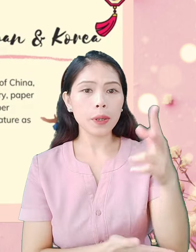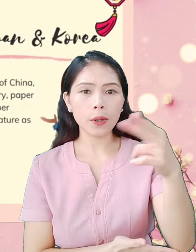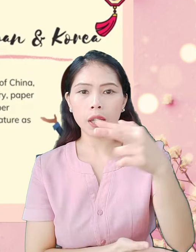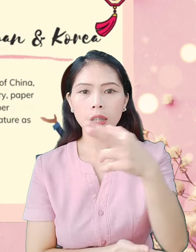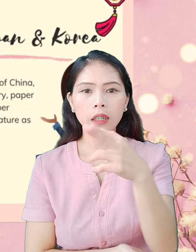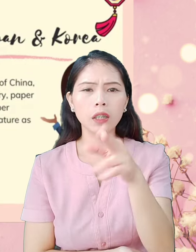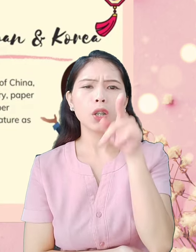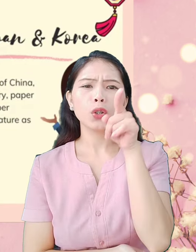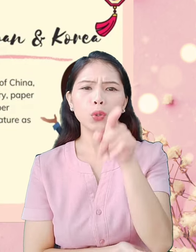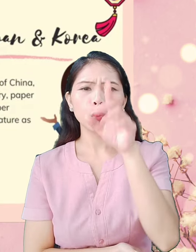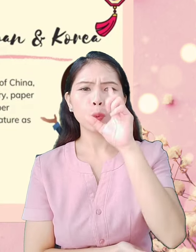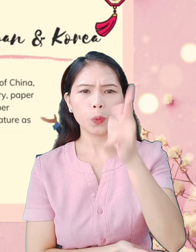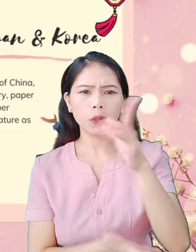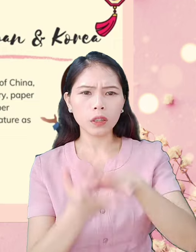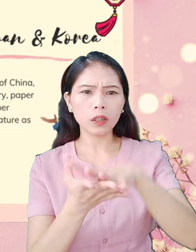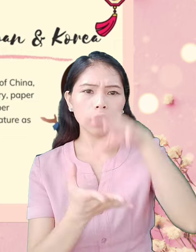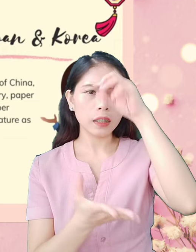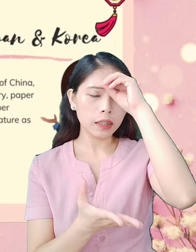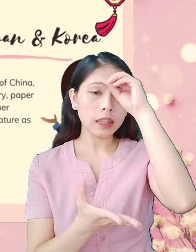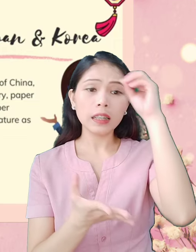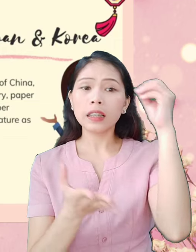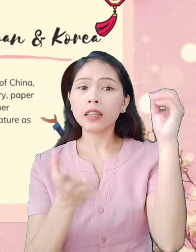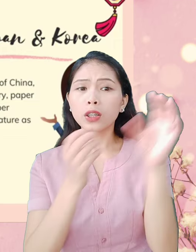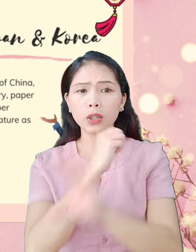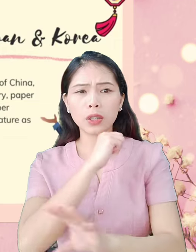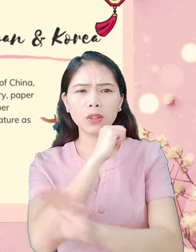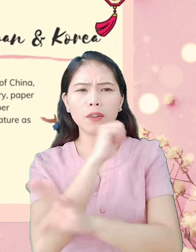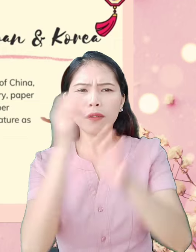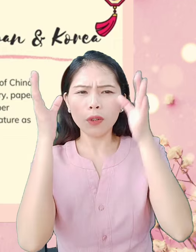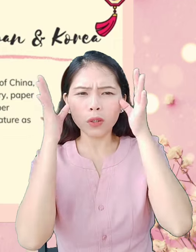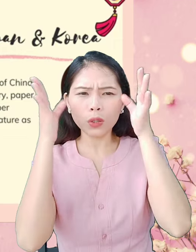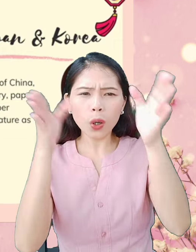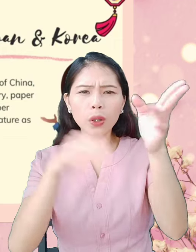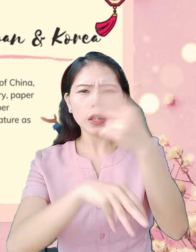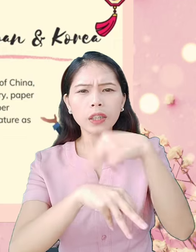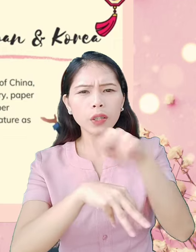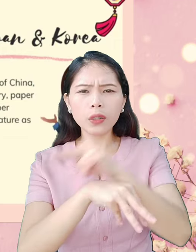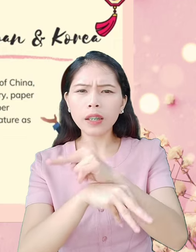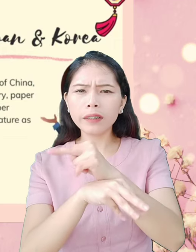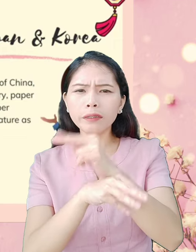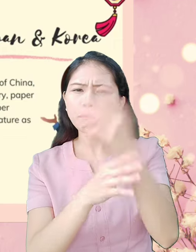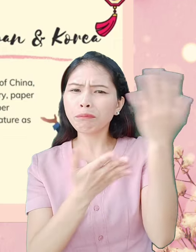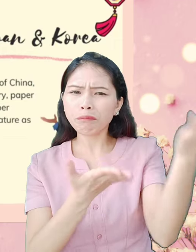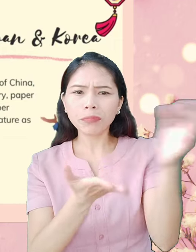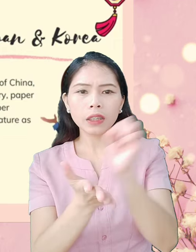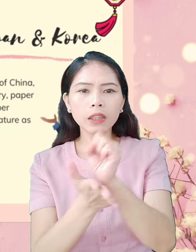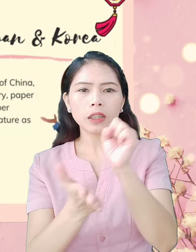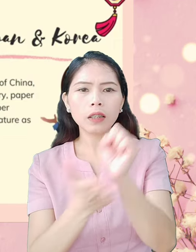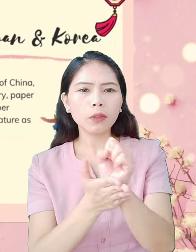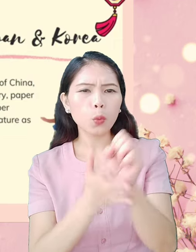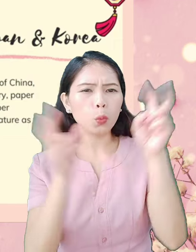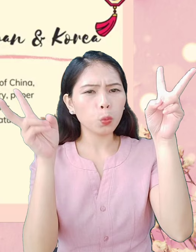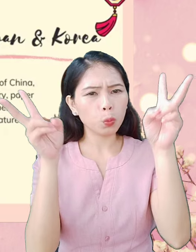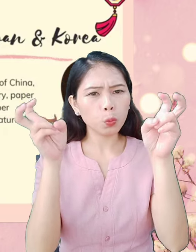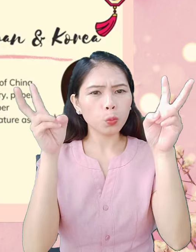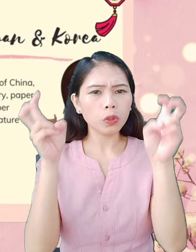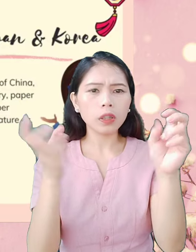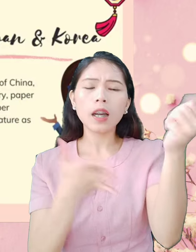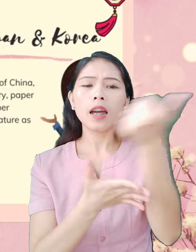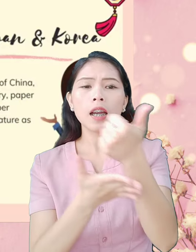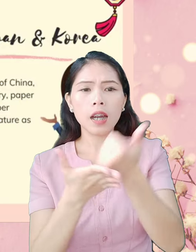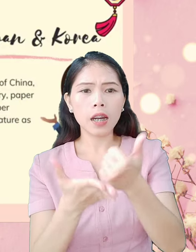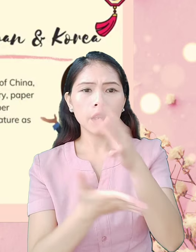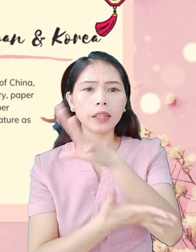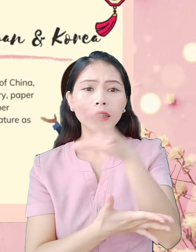cutting. You will learn that these countries focus on the nature as their subjects or theme in